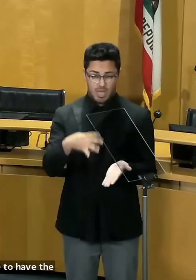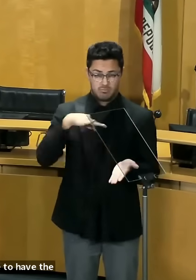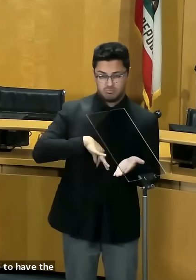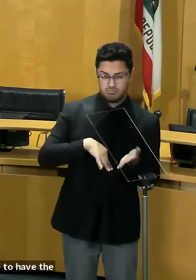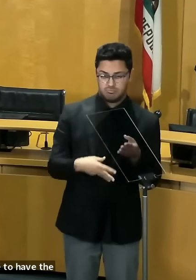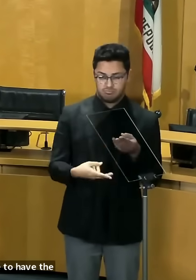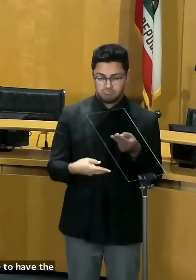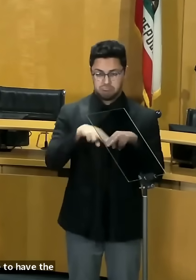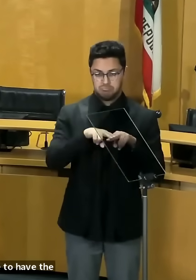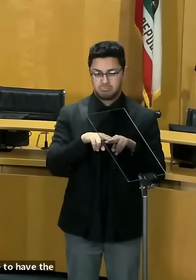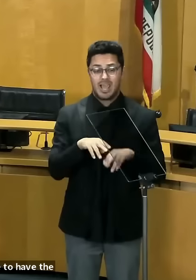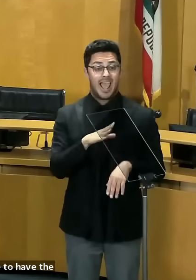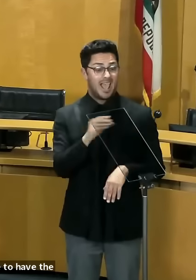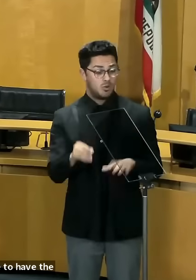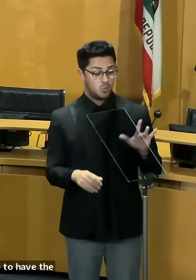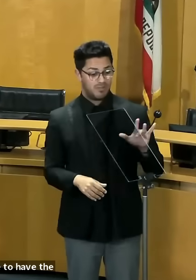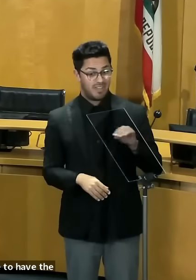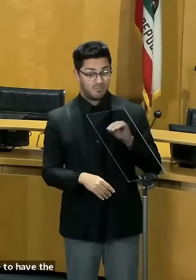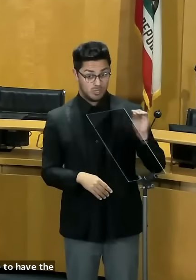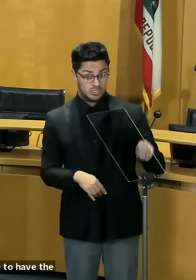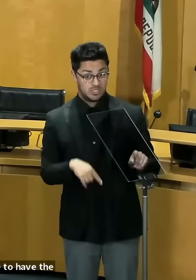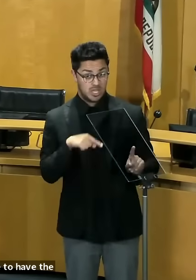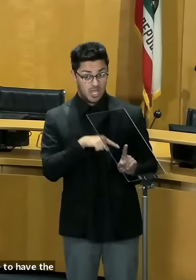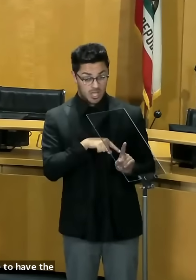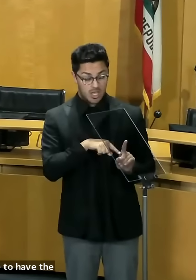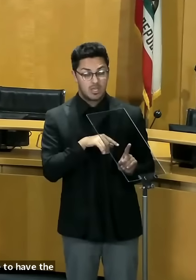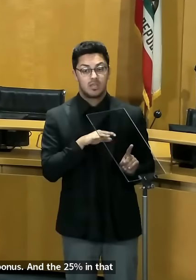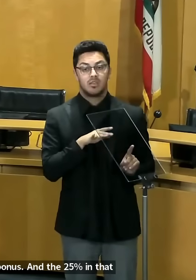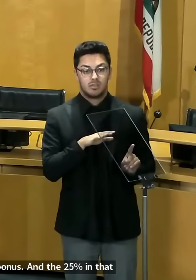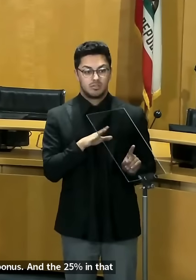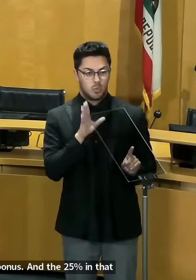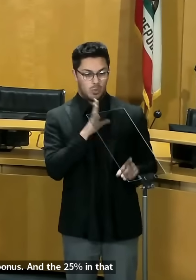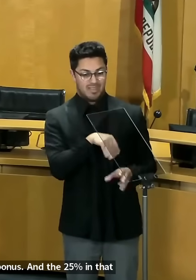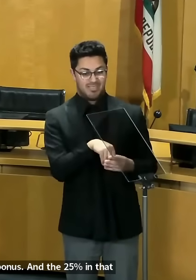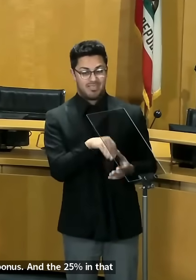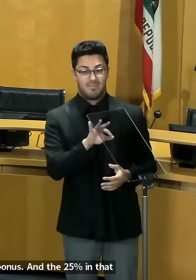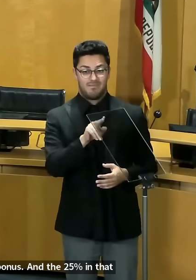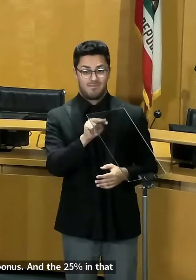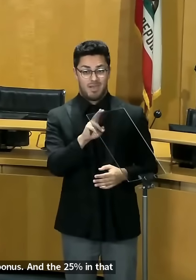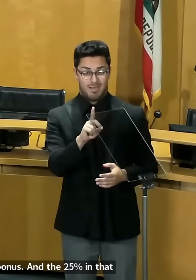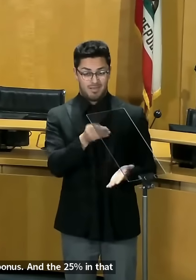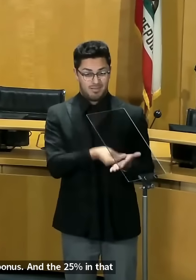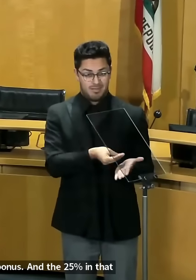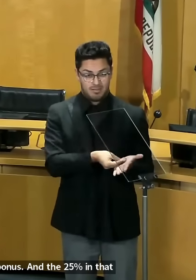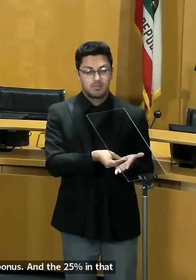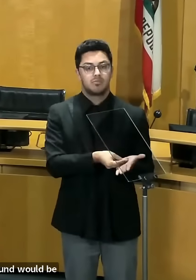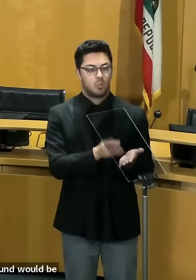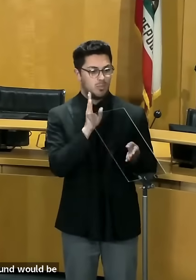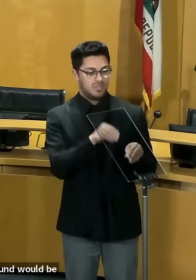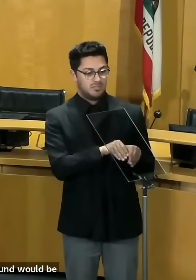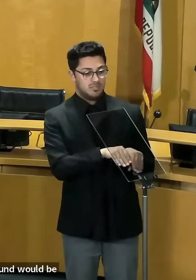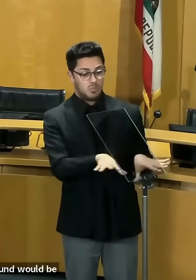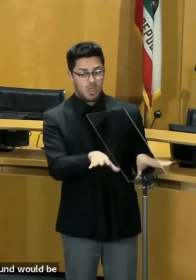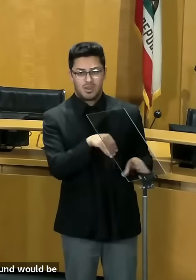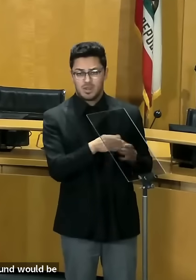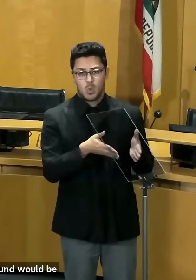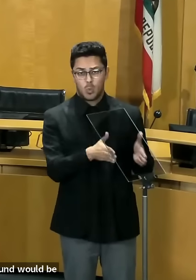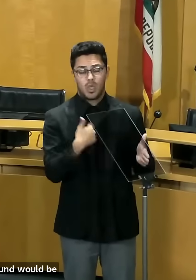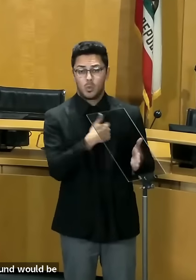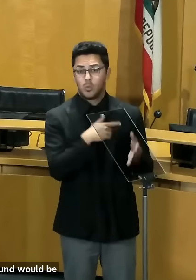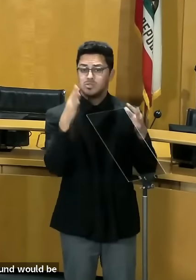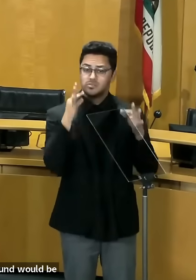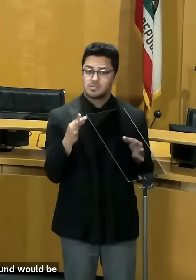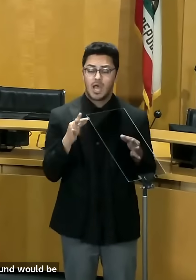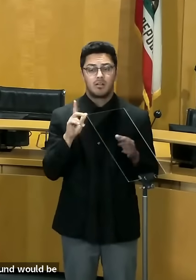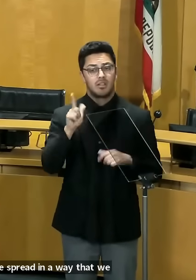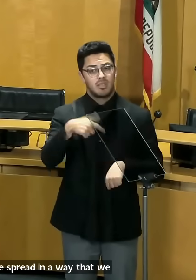the 25% that would be in the fund would be spread in a way that we could decide at